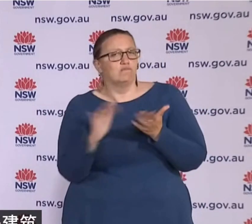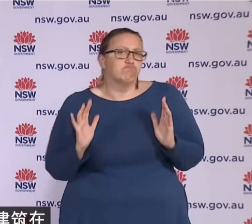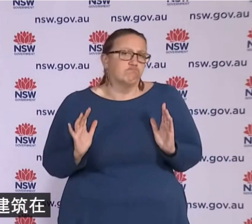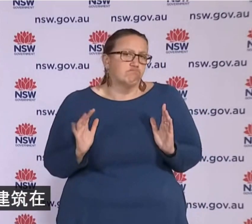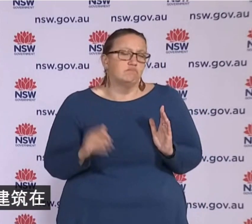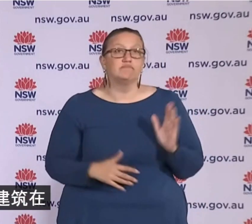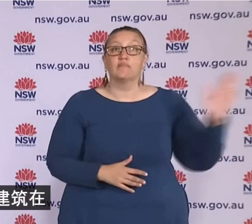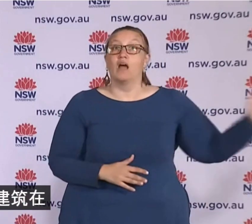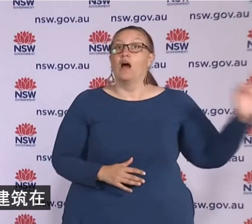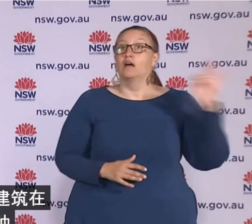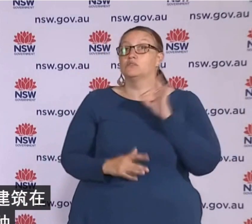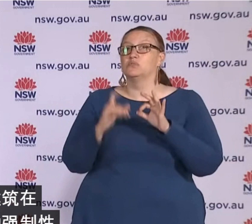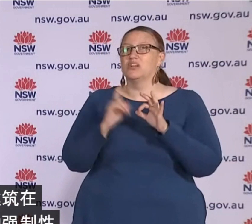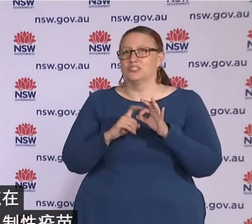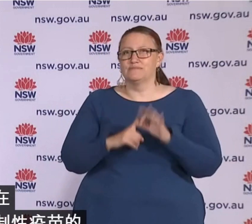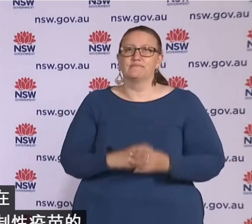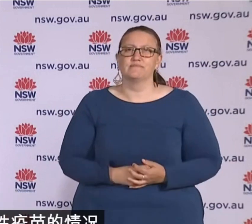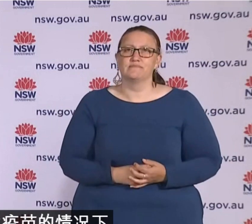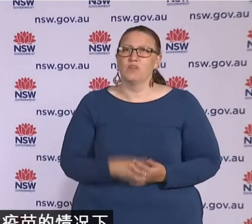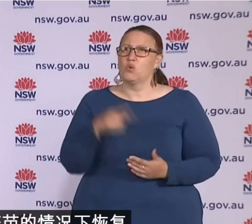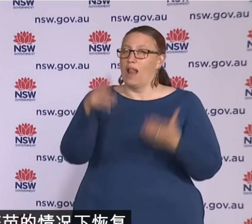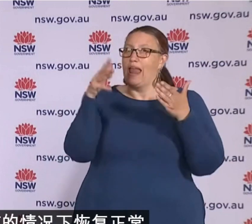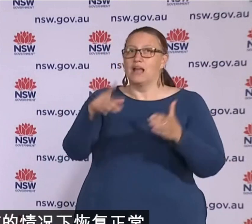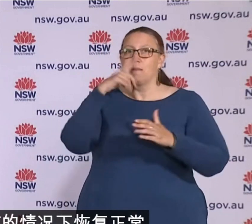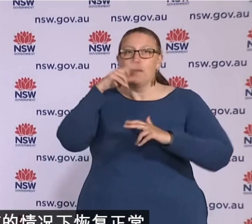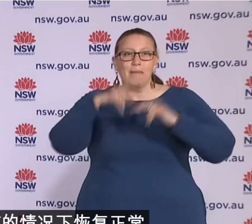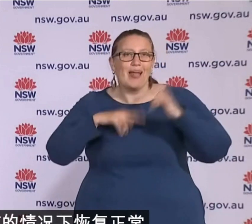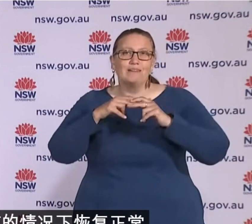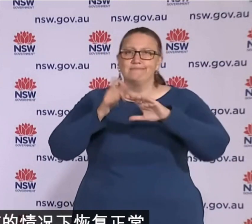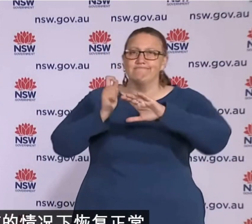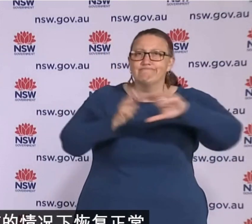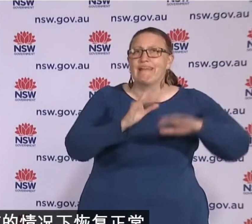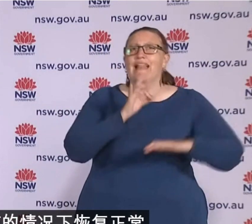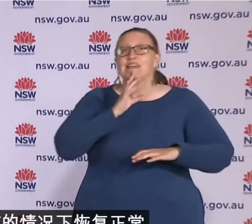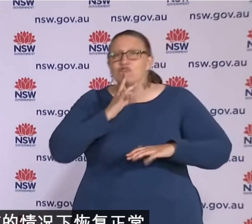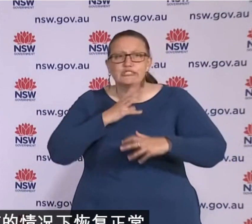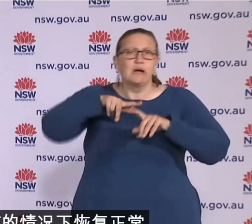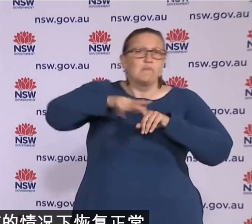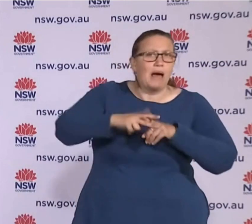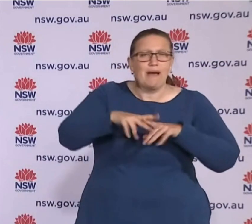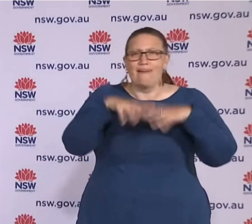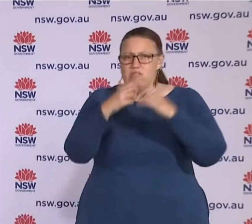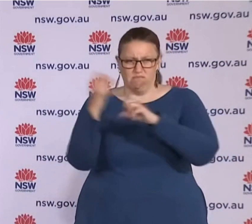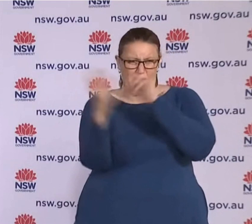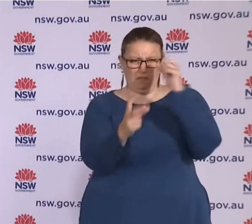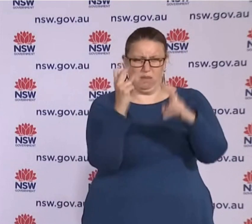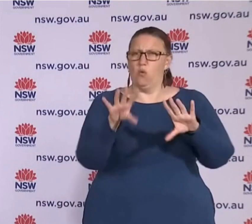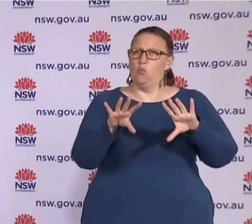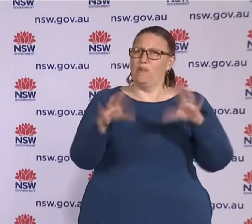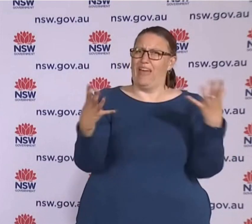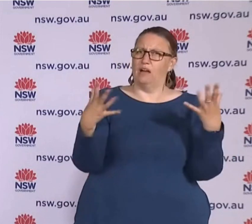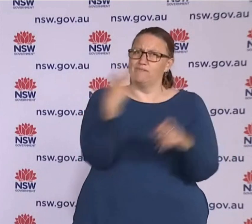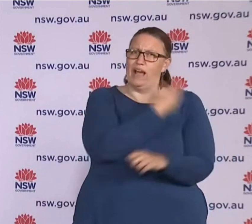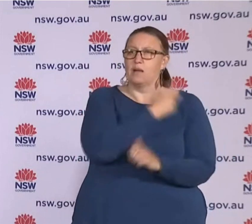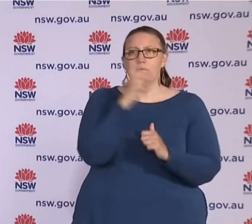allowing construction to return without a mandatory vaccine in place for everyone, obviously the LGOs? Well, obviously there are